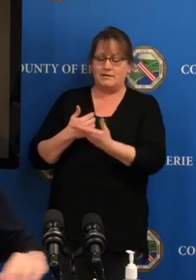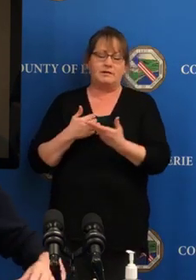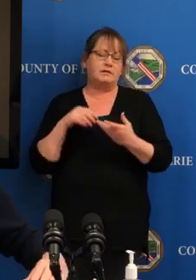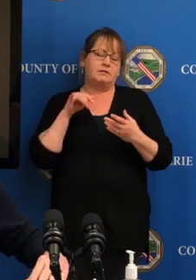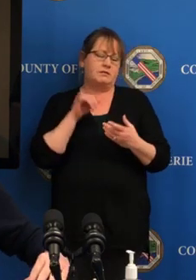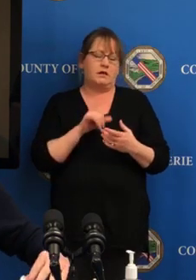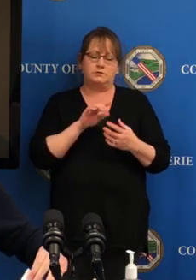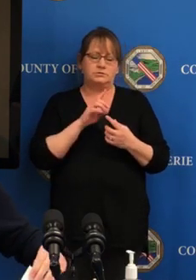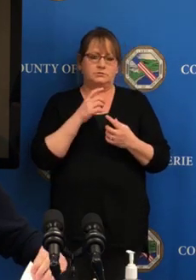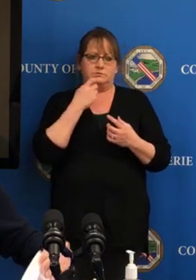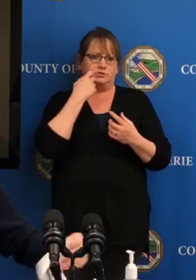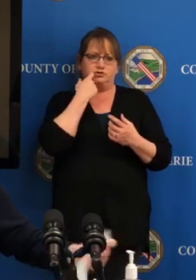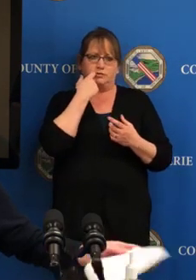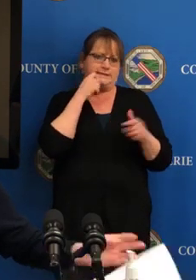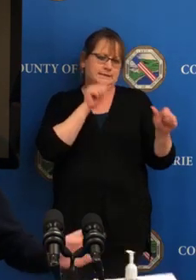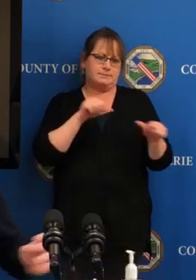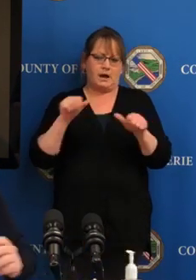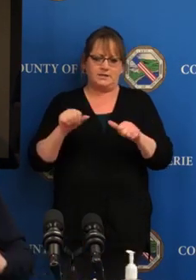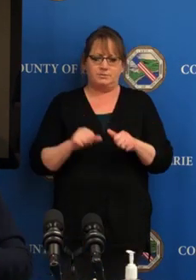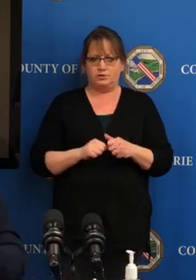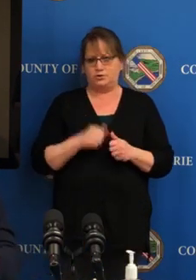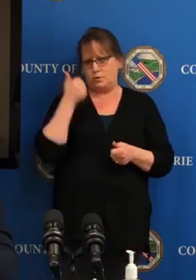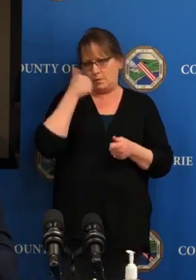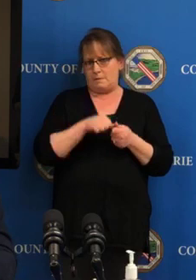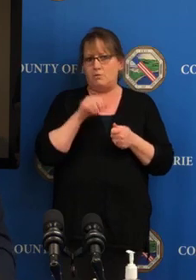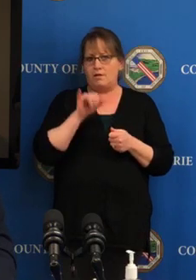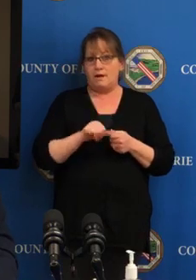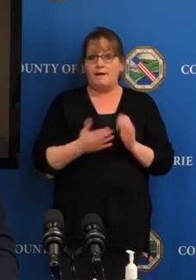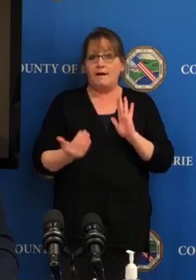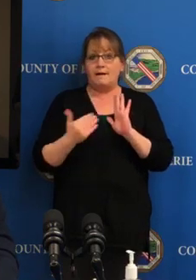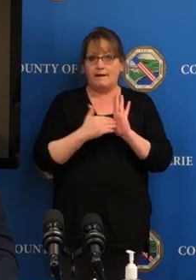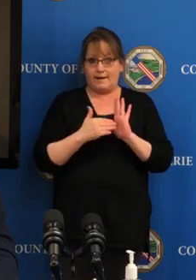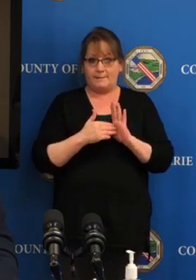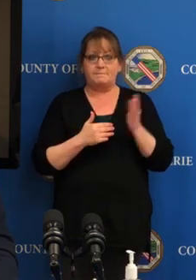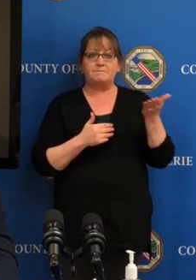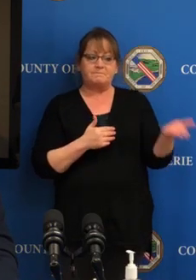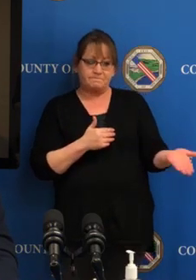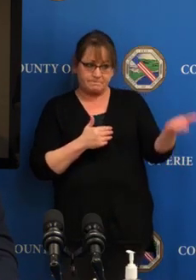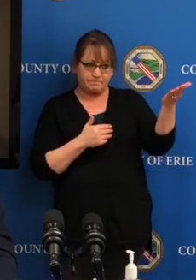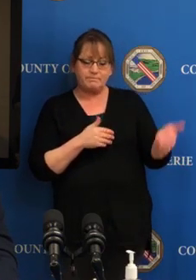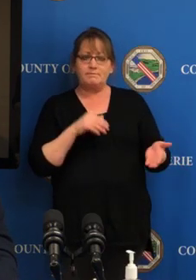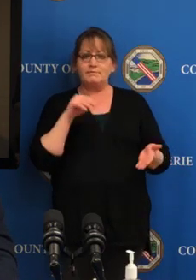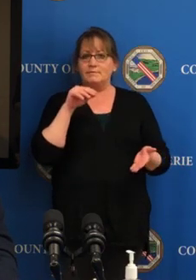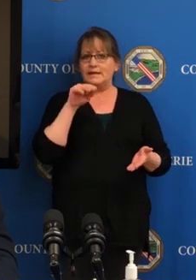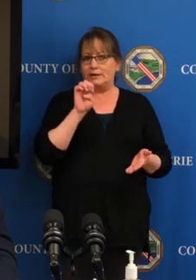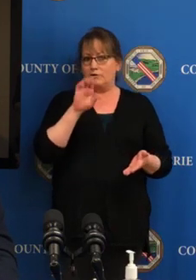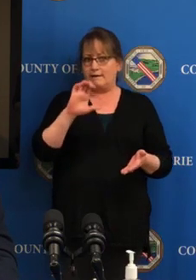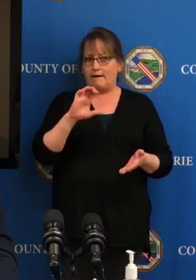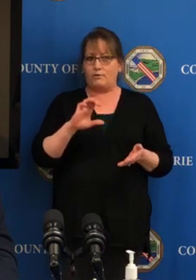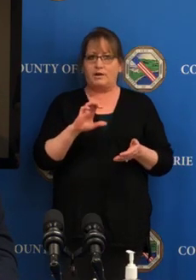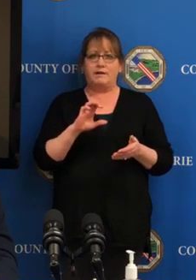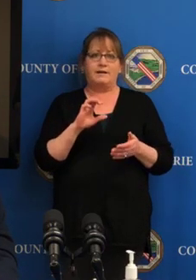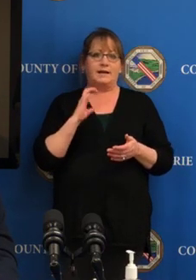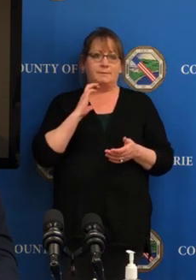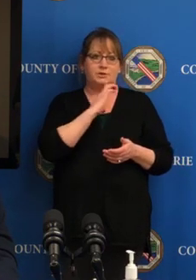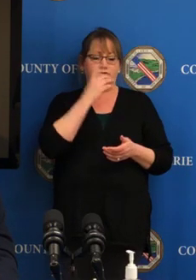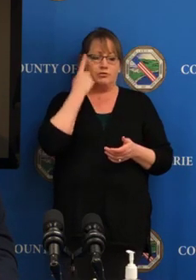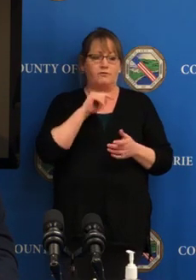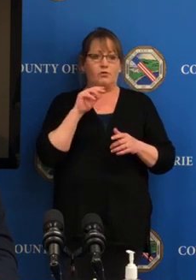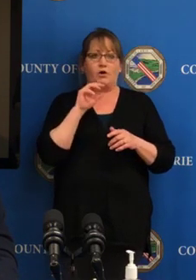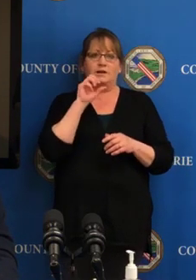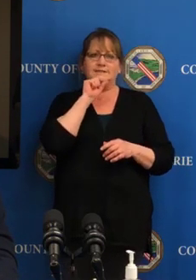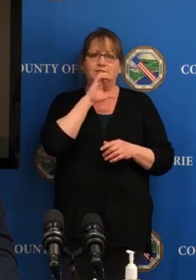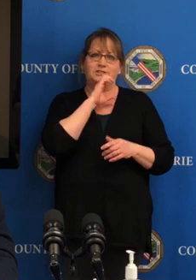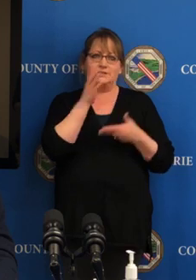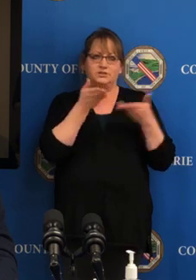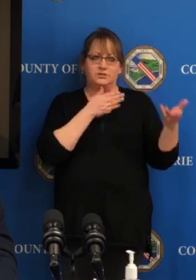prepared. So just please remember that. Once again, we're joined by our Erie County Commissioner of Senior Services, David Schenk, and he's going to